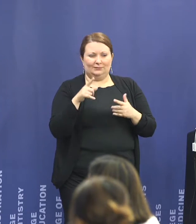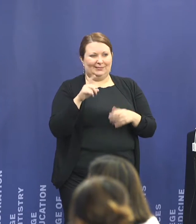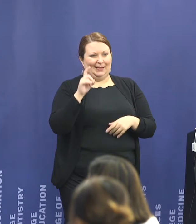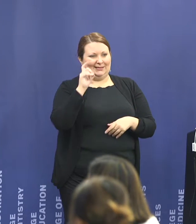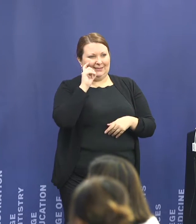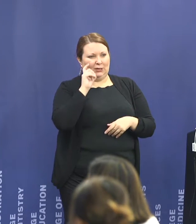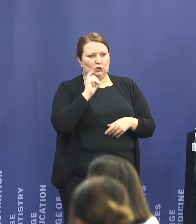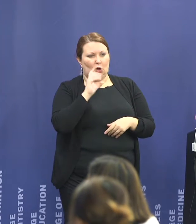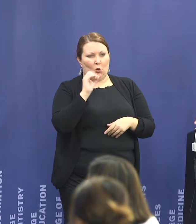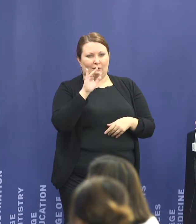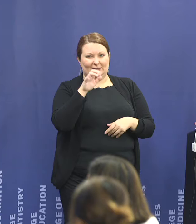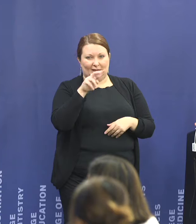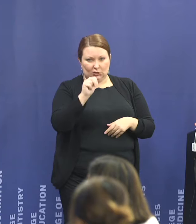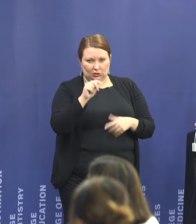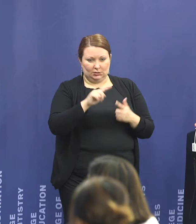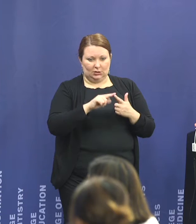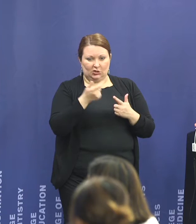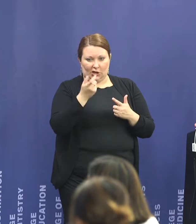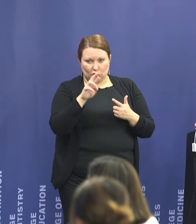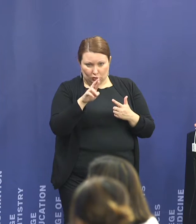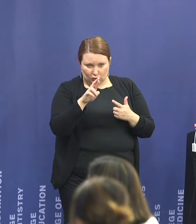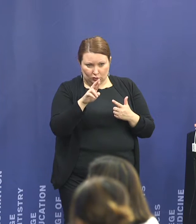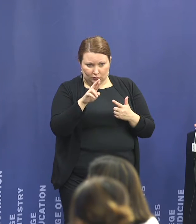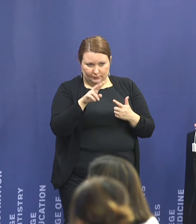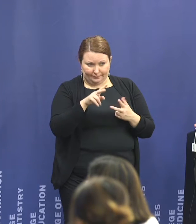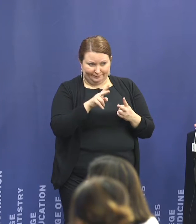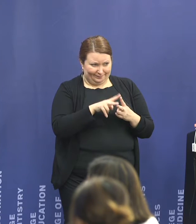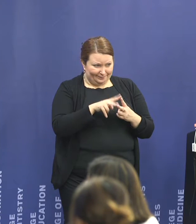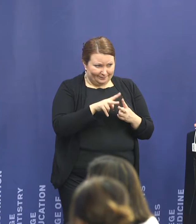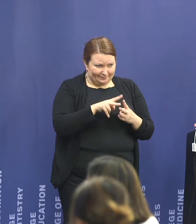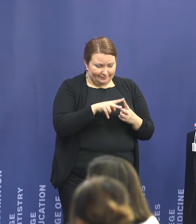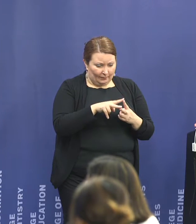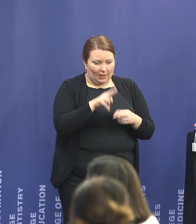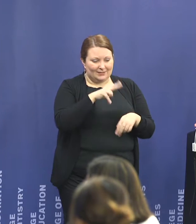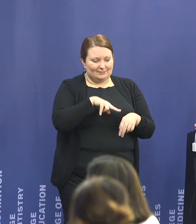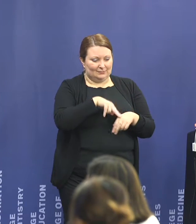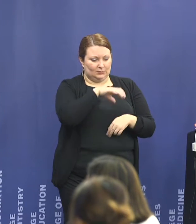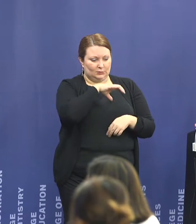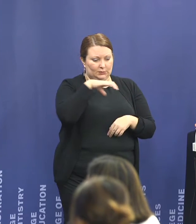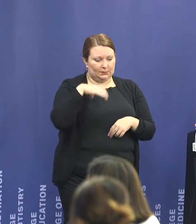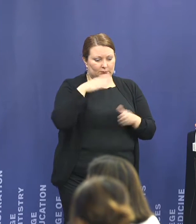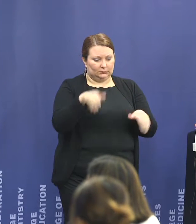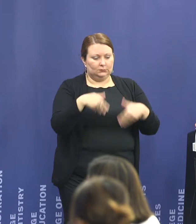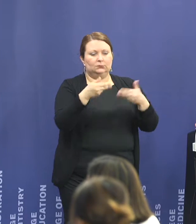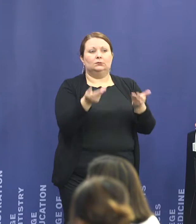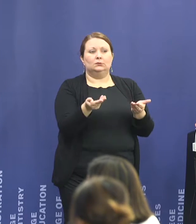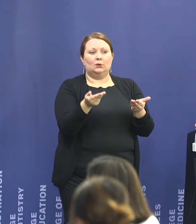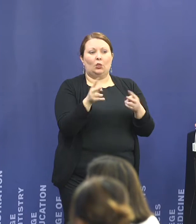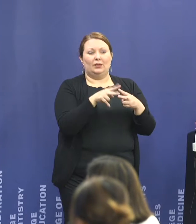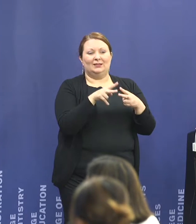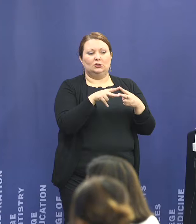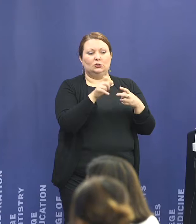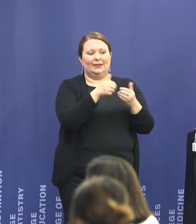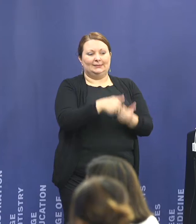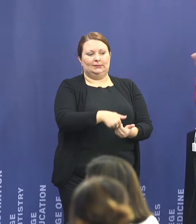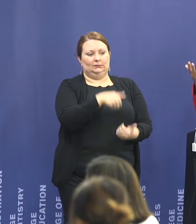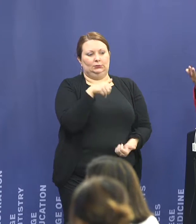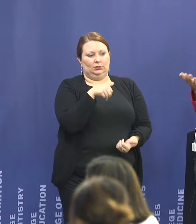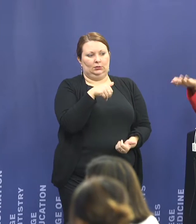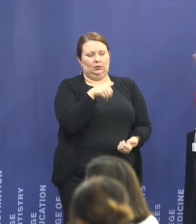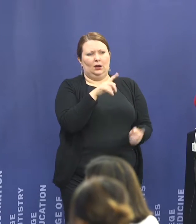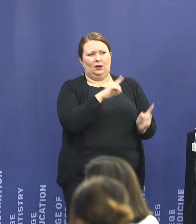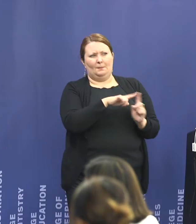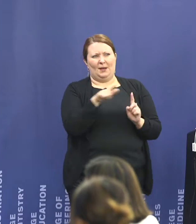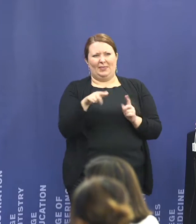sexual orientation and gender, they actually, the National Committee is recommending that these are separate measures, but